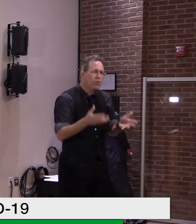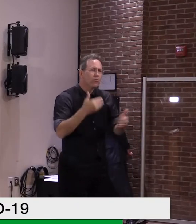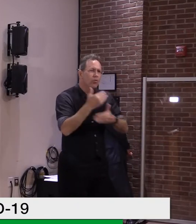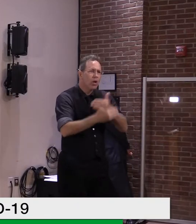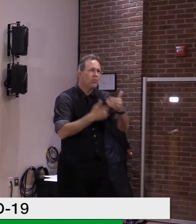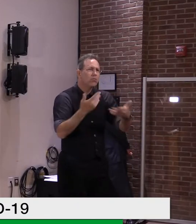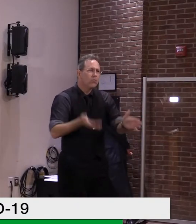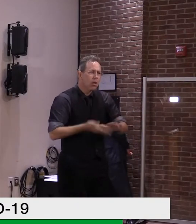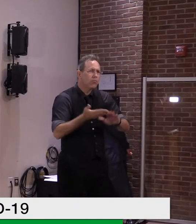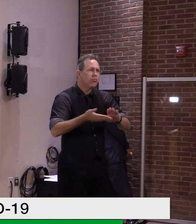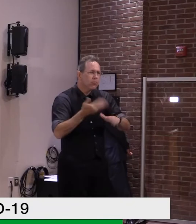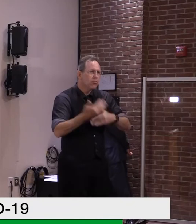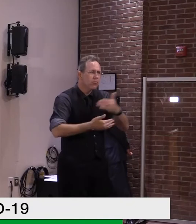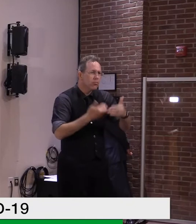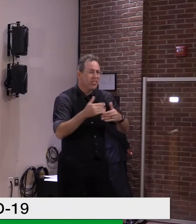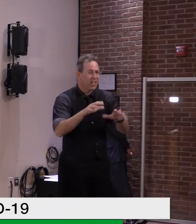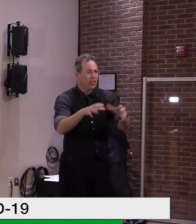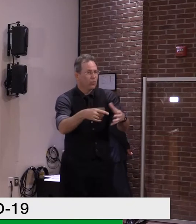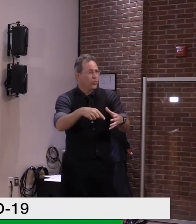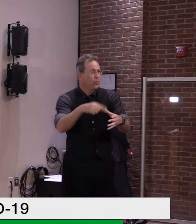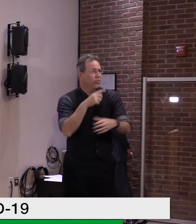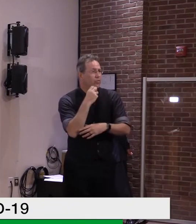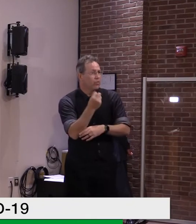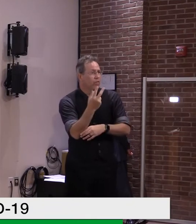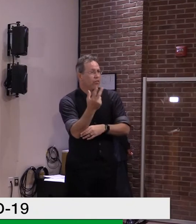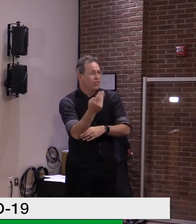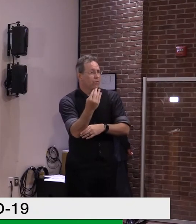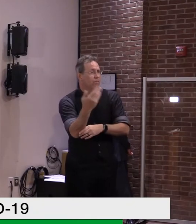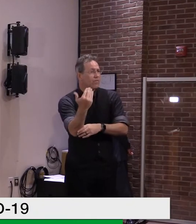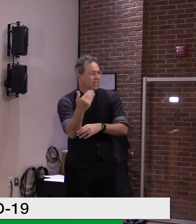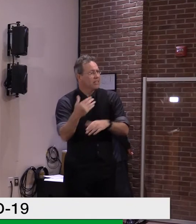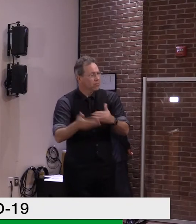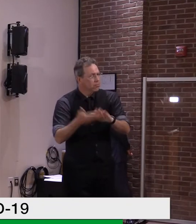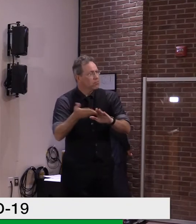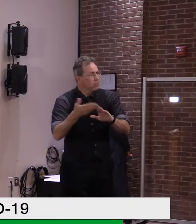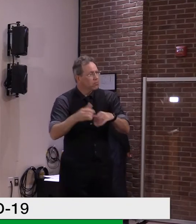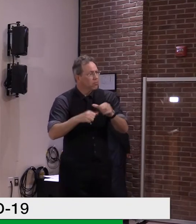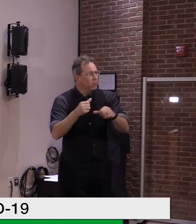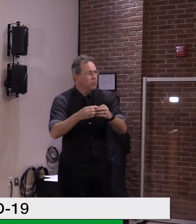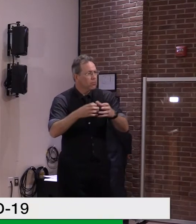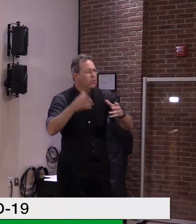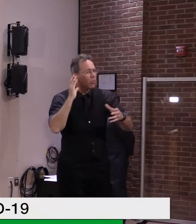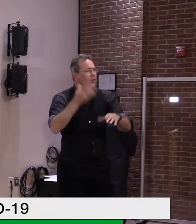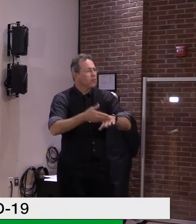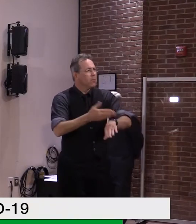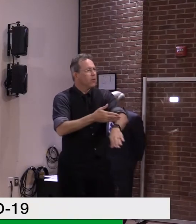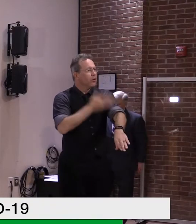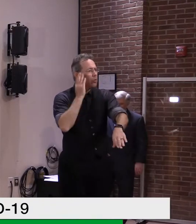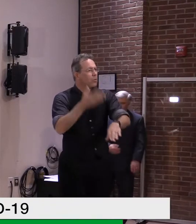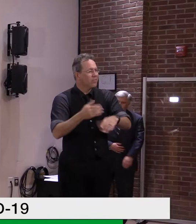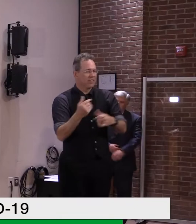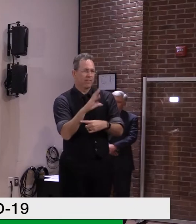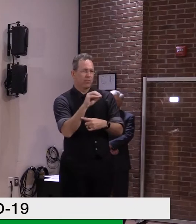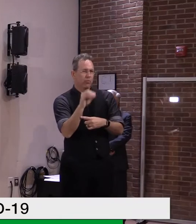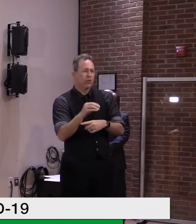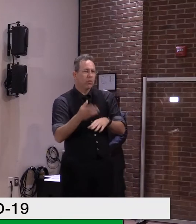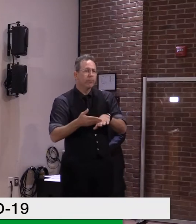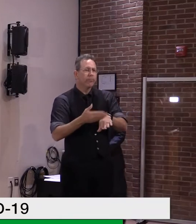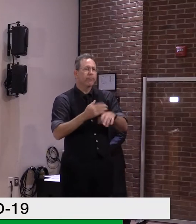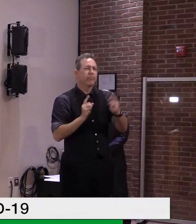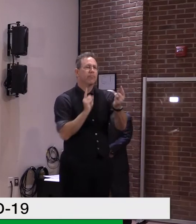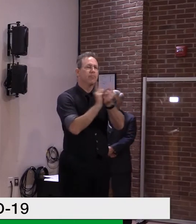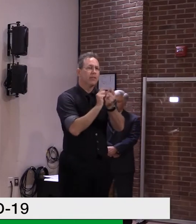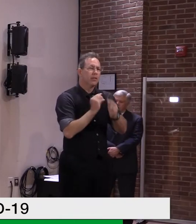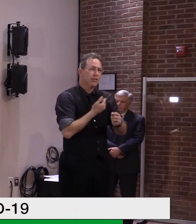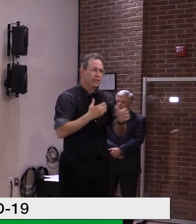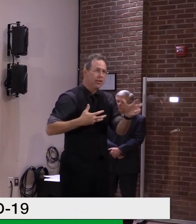we want to see even better results, because really, as the governor has